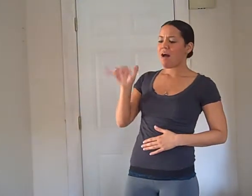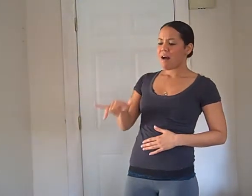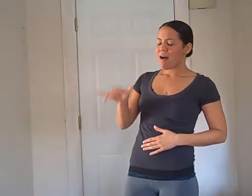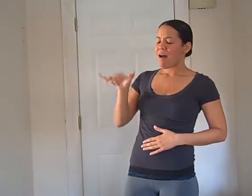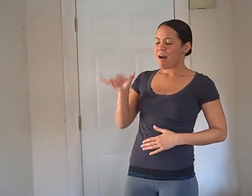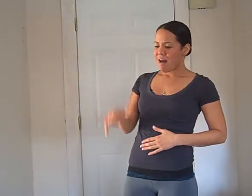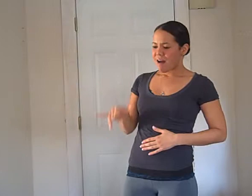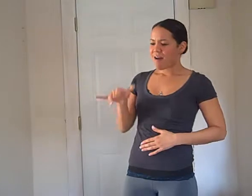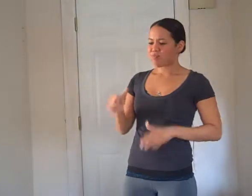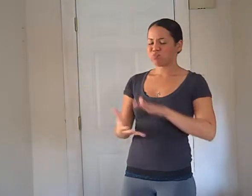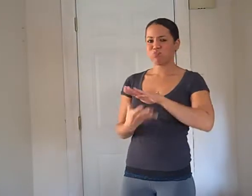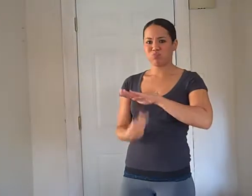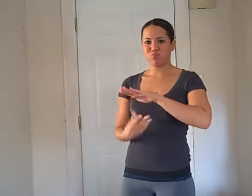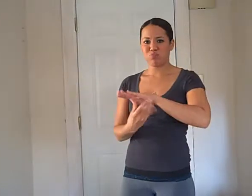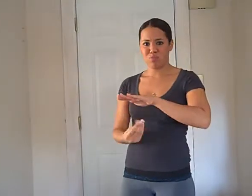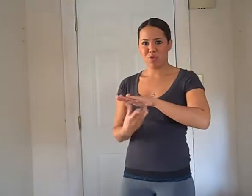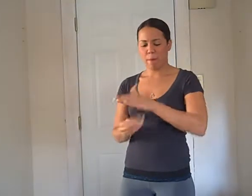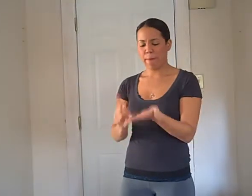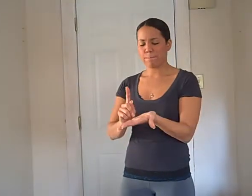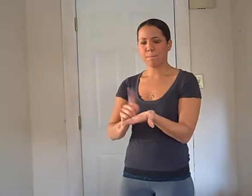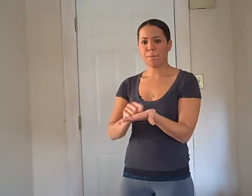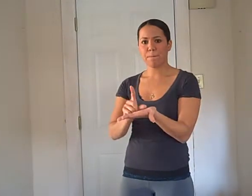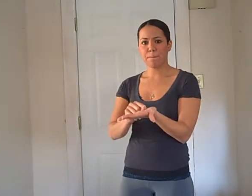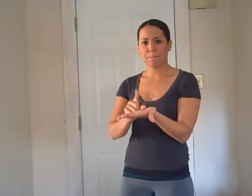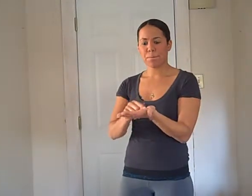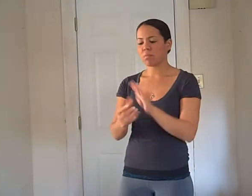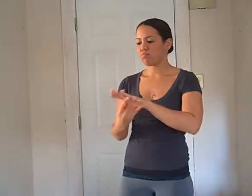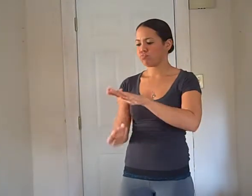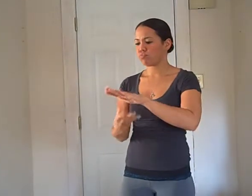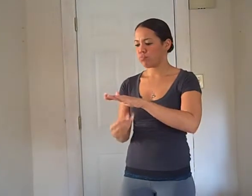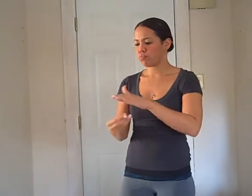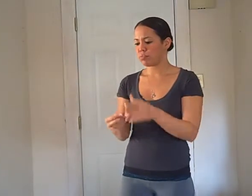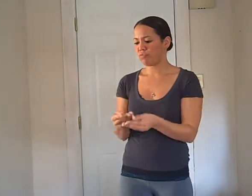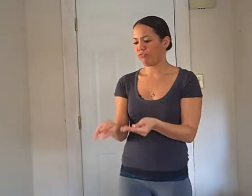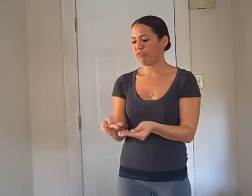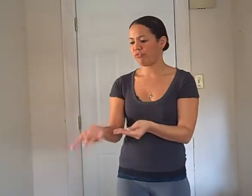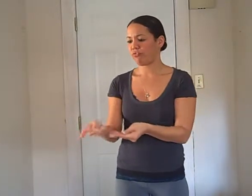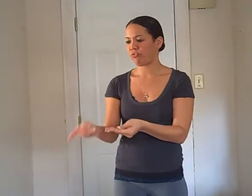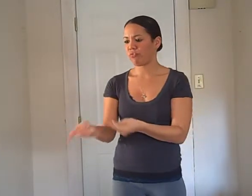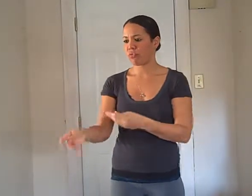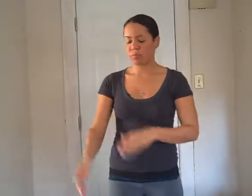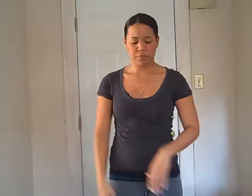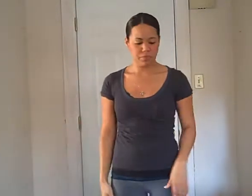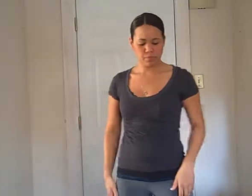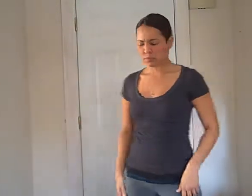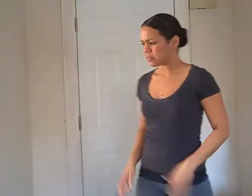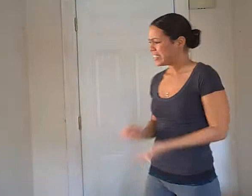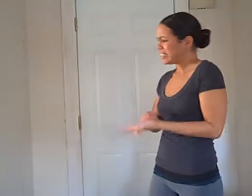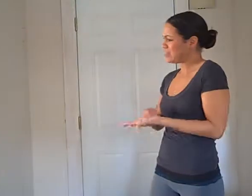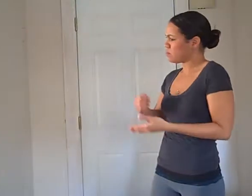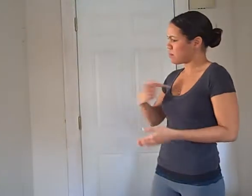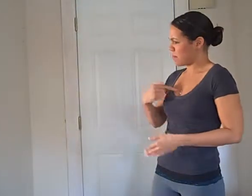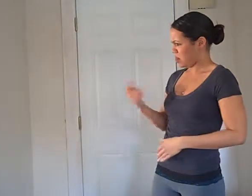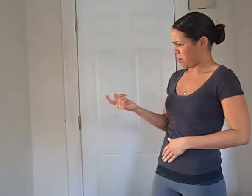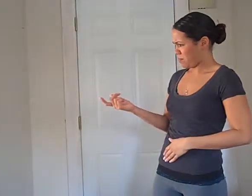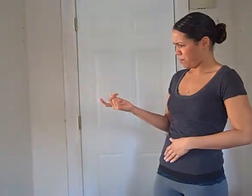fact that it was churning out quibbles. Excuse me, said Xenophilius, and he strode over to the